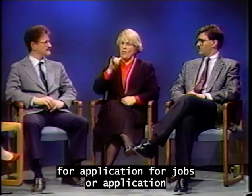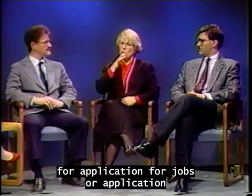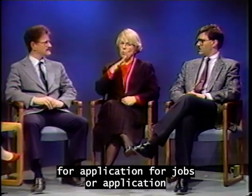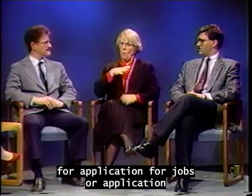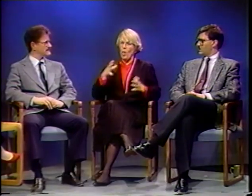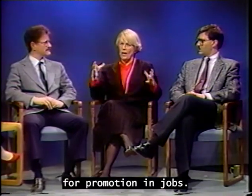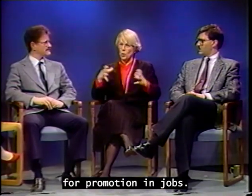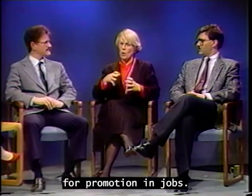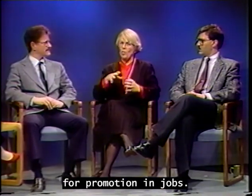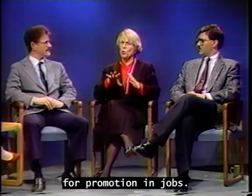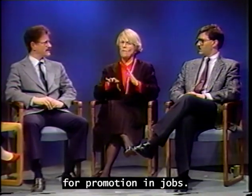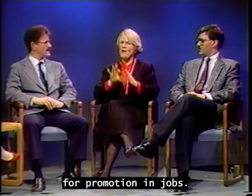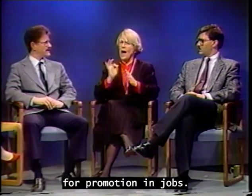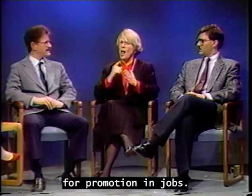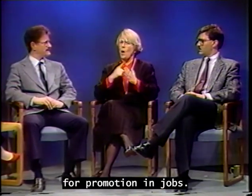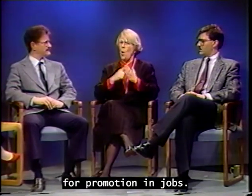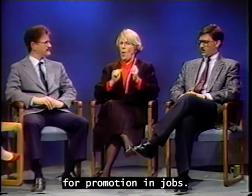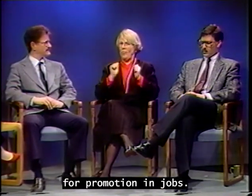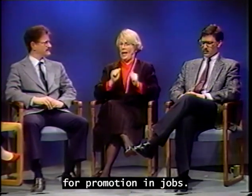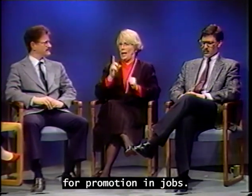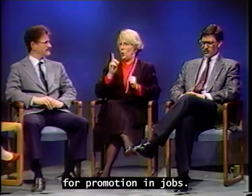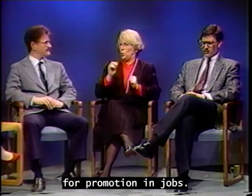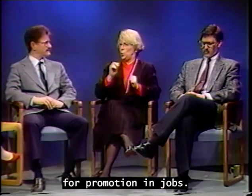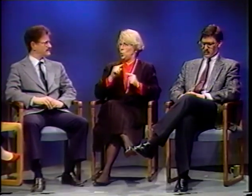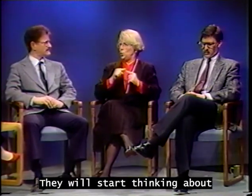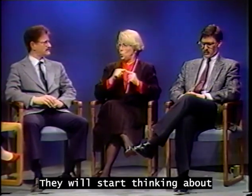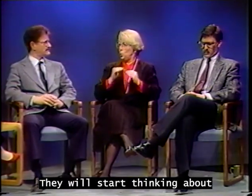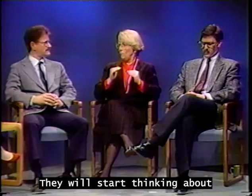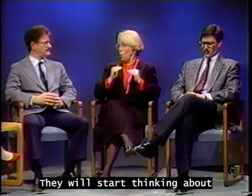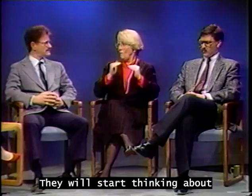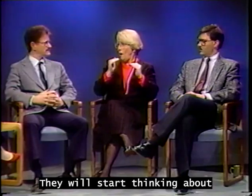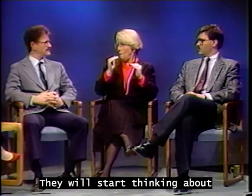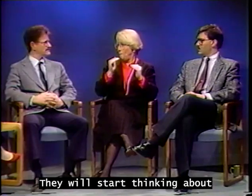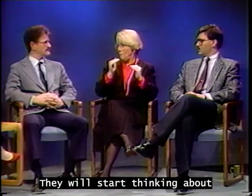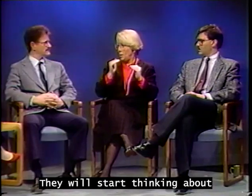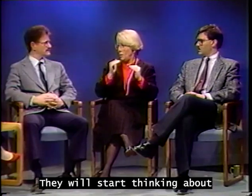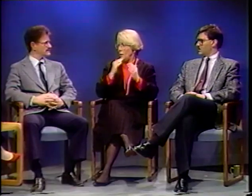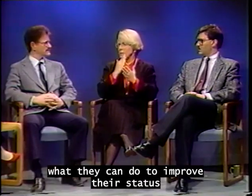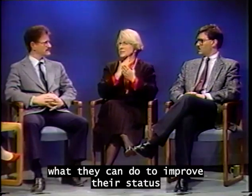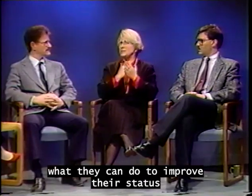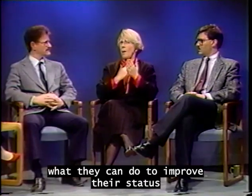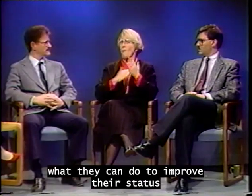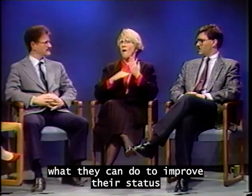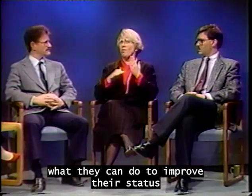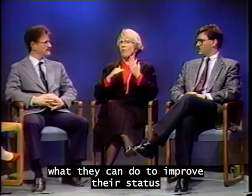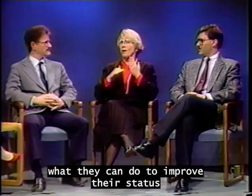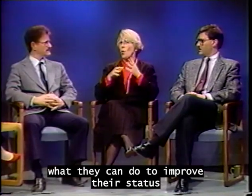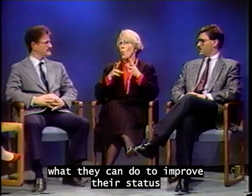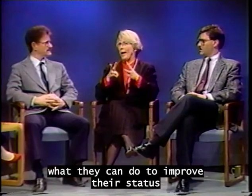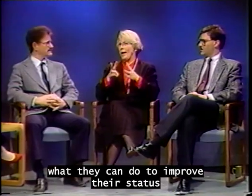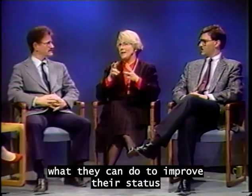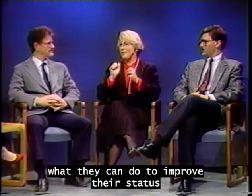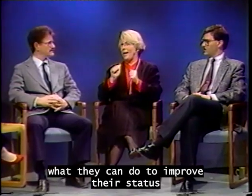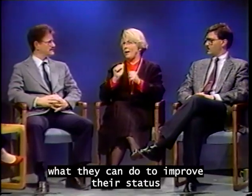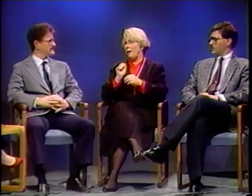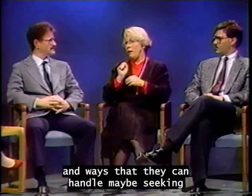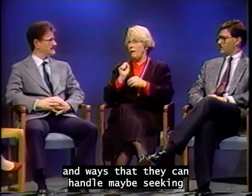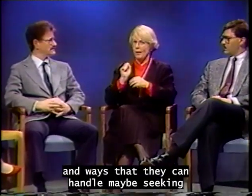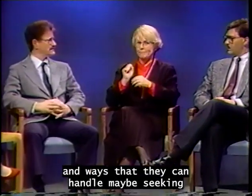or application for promotion in jobs. They will start thinking about what they can do to improve their status and ways